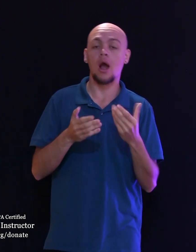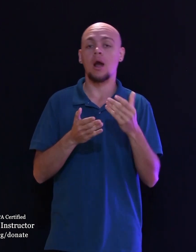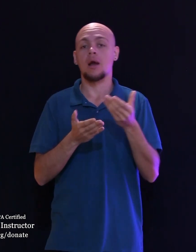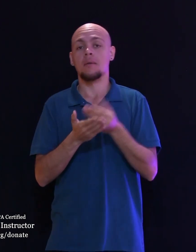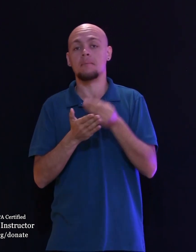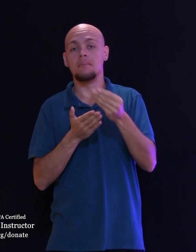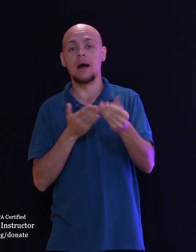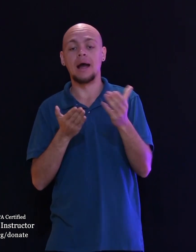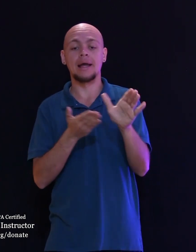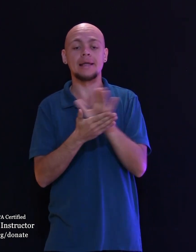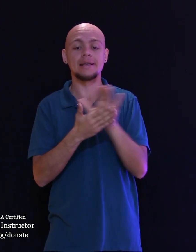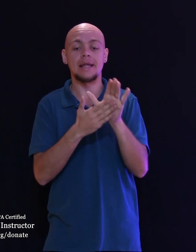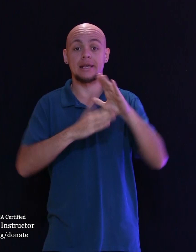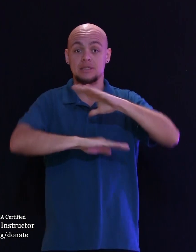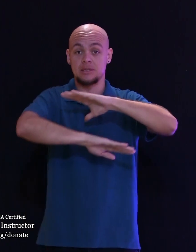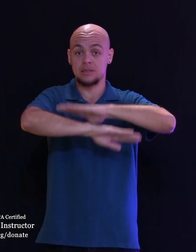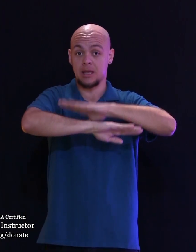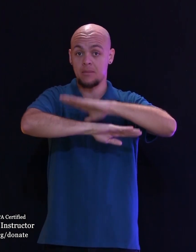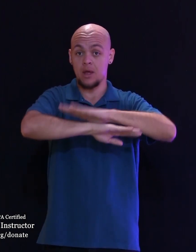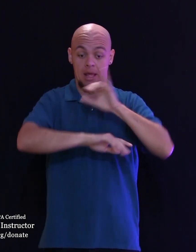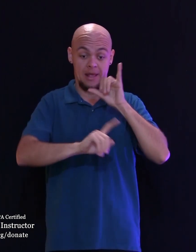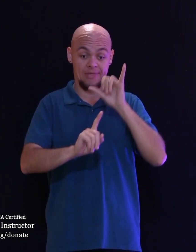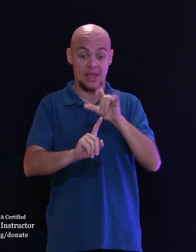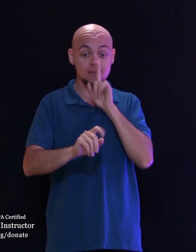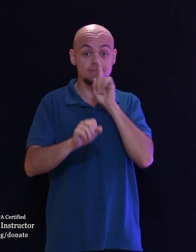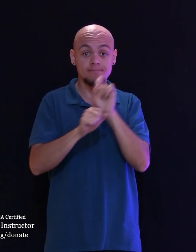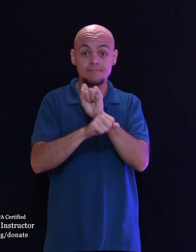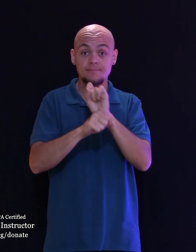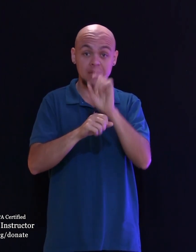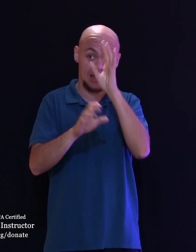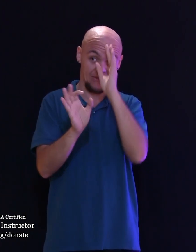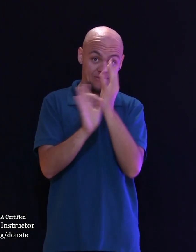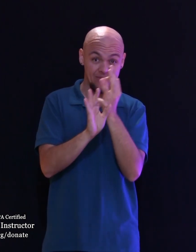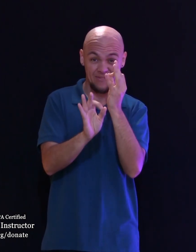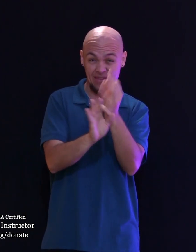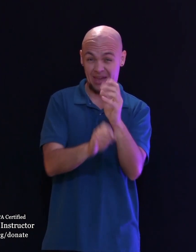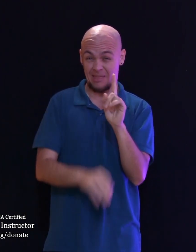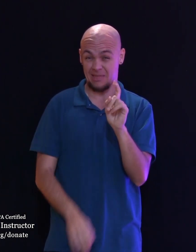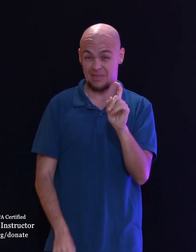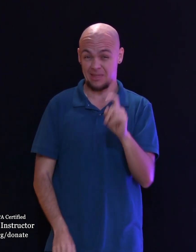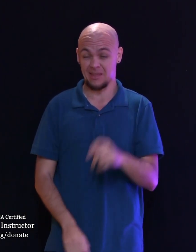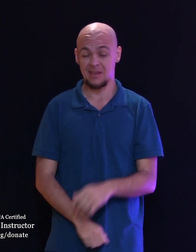poker and all this kind of stuff. Is that truly an exercise of faith?